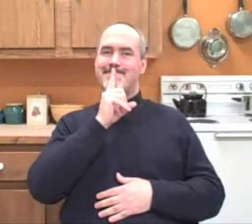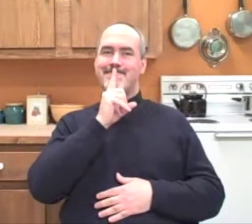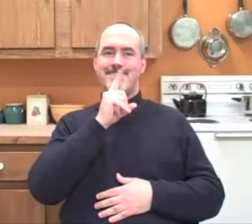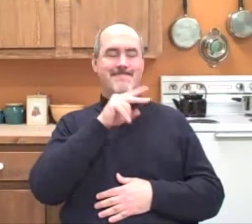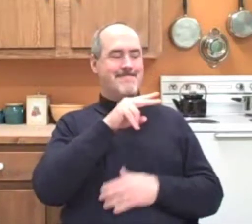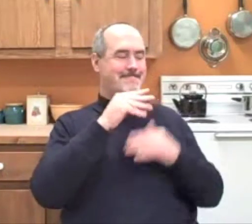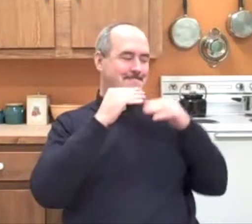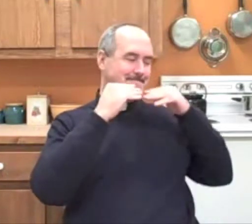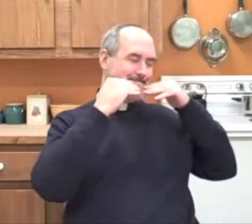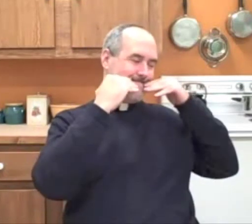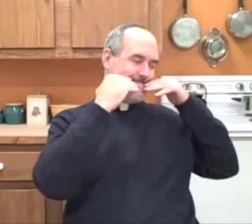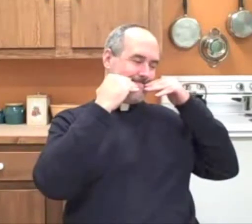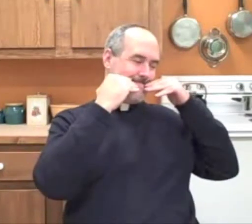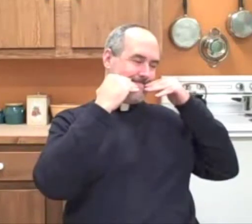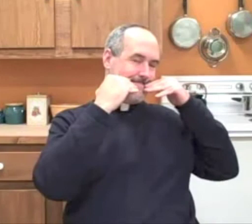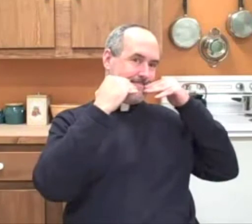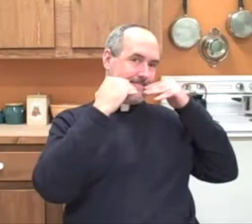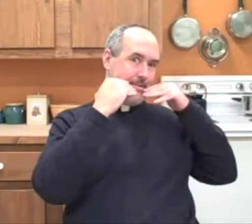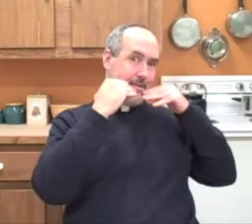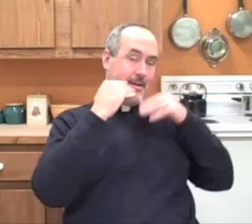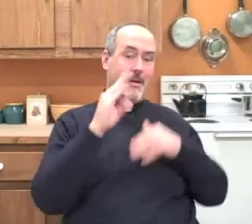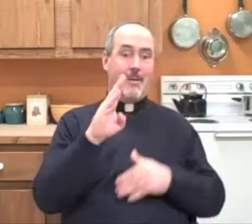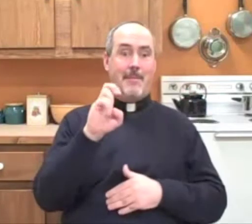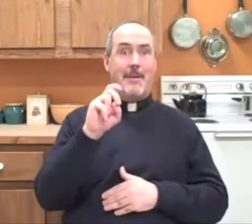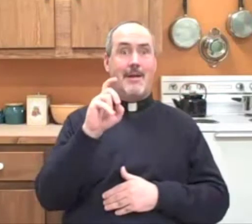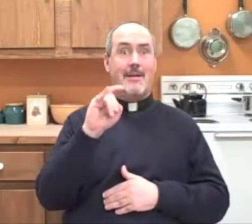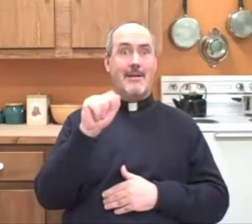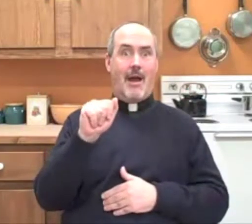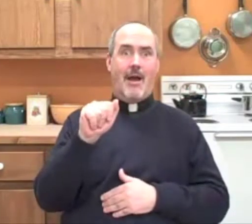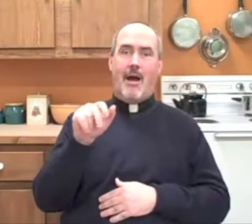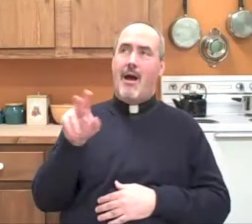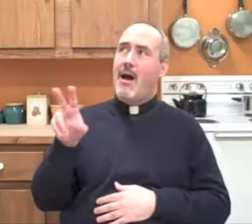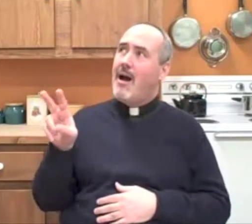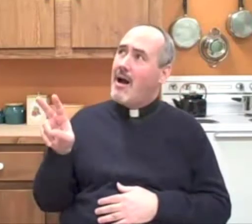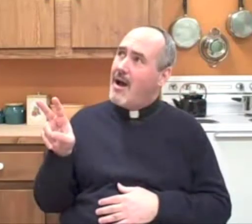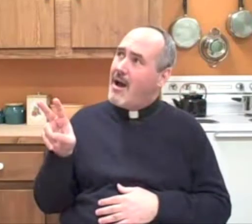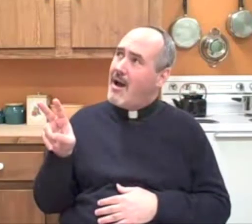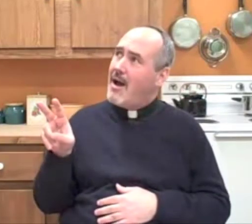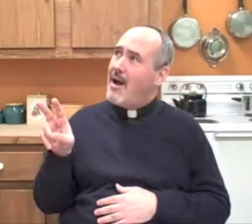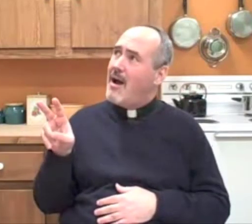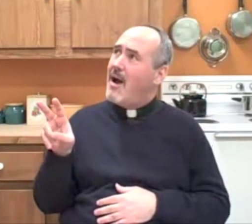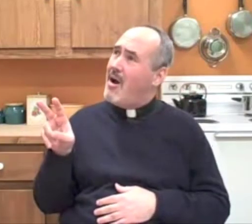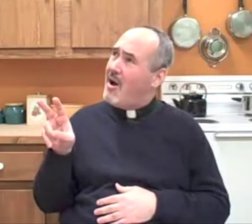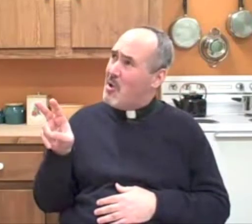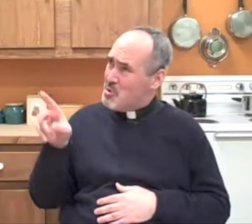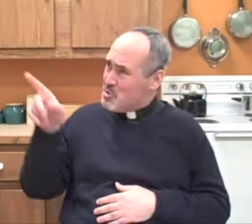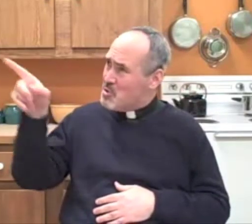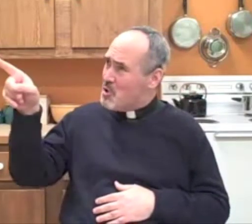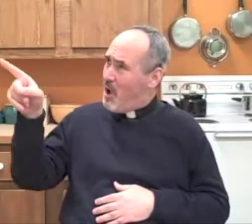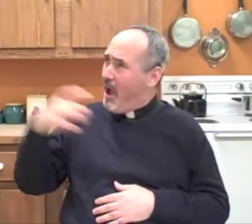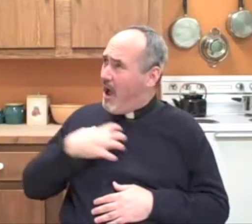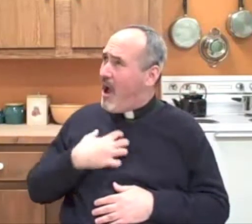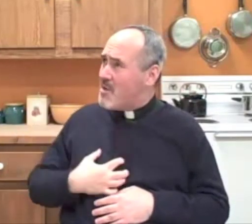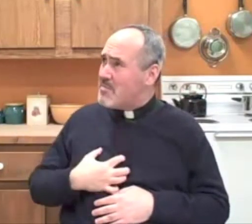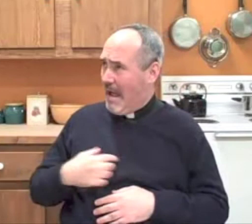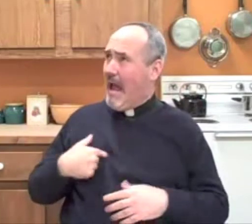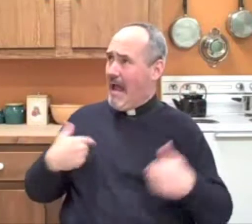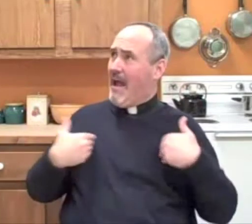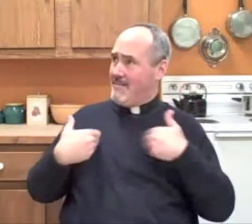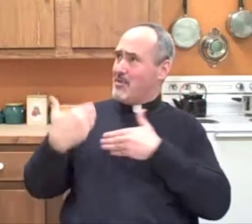The beautiful lady said nothing. She simply smiled upon Benedicta. Benedicta asked her,